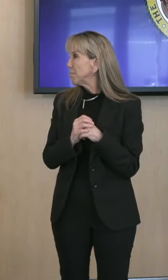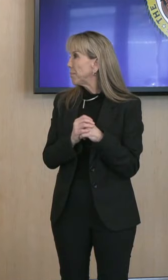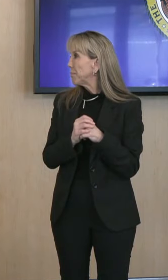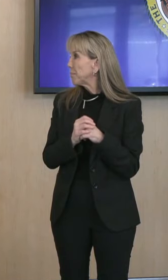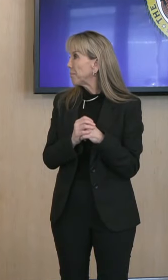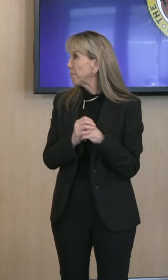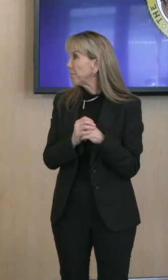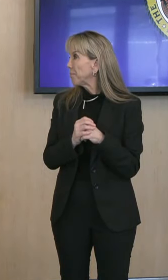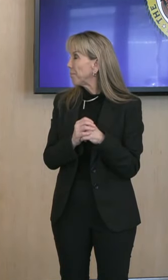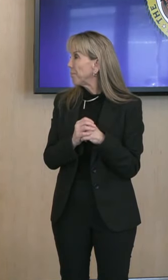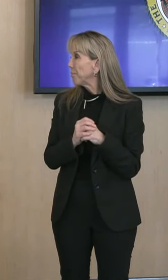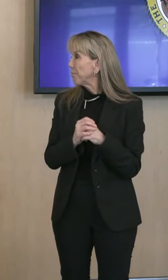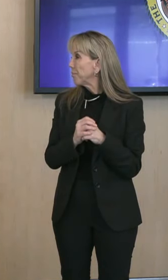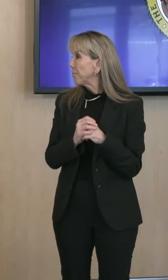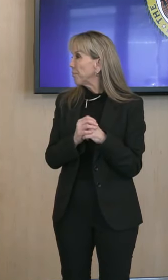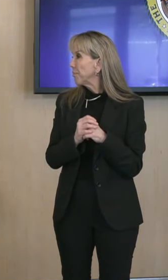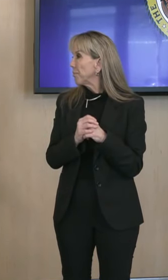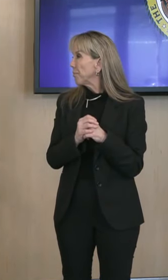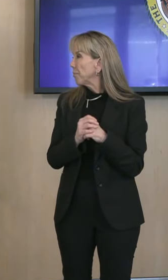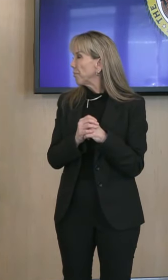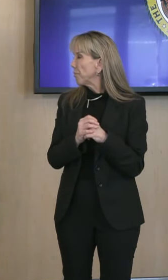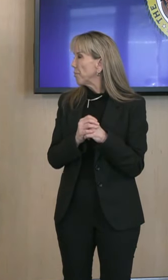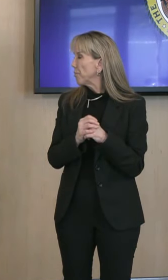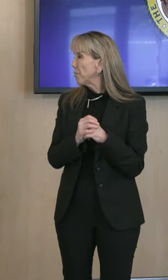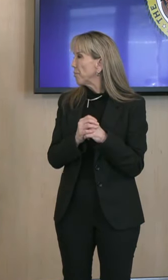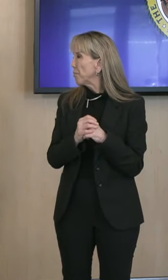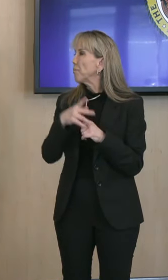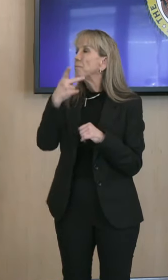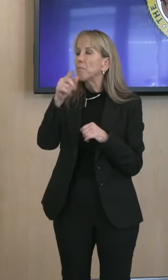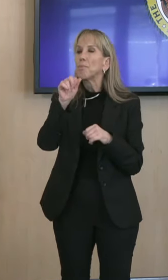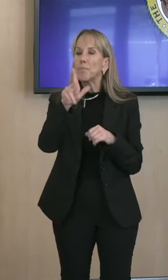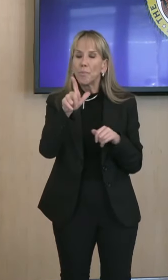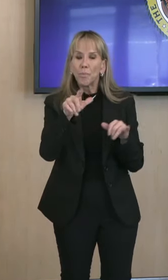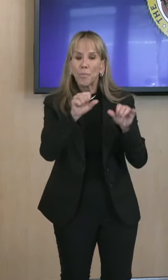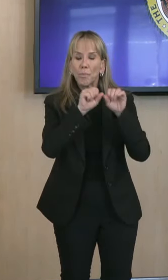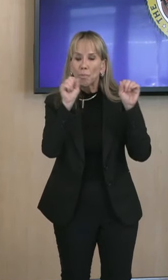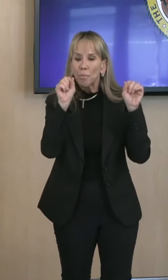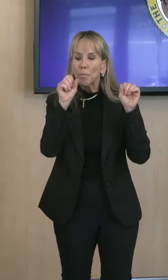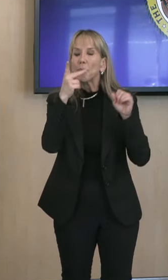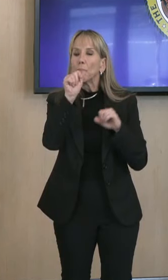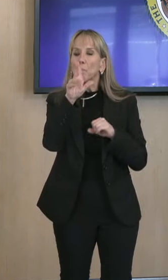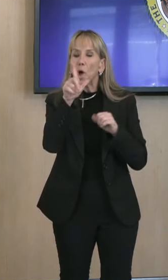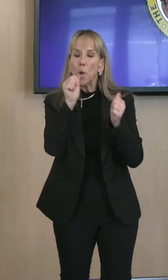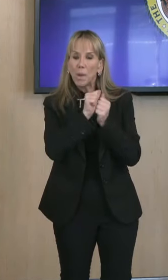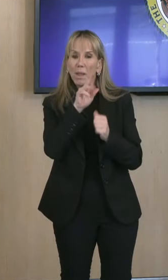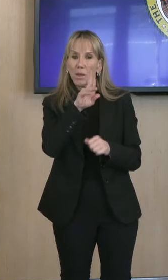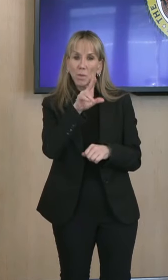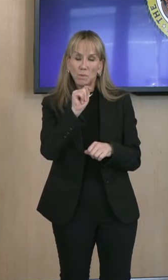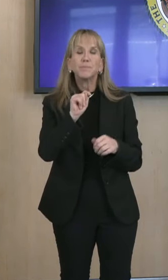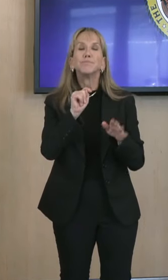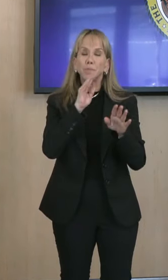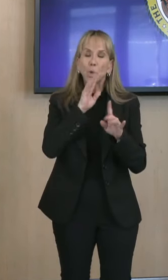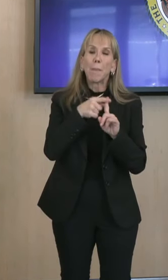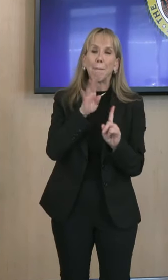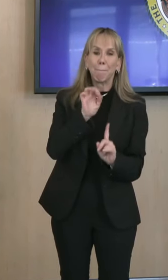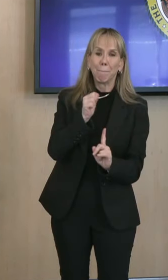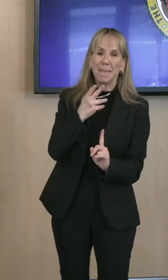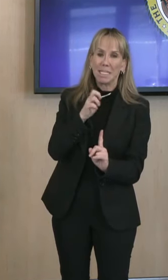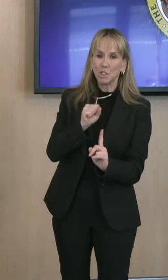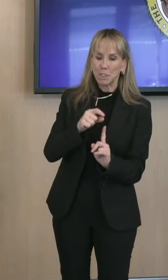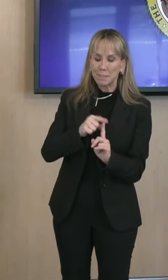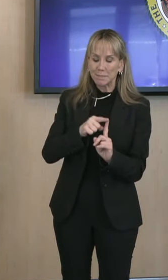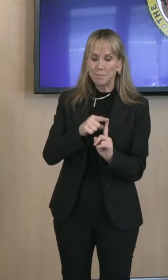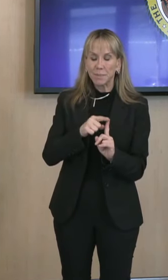Okay, let me pull it up again. This is from Paul Sisson with the San Diego Union Tribune. There are a few beaches that remain open in San